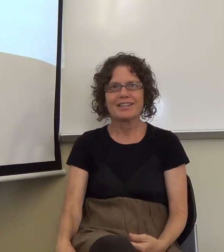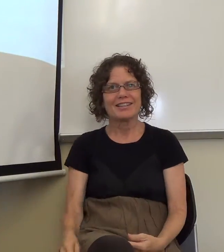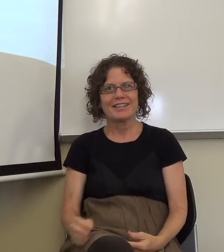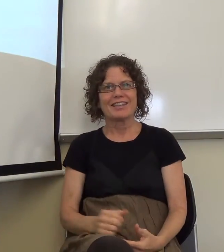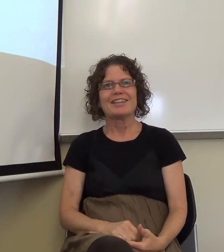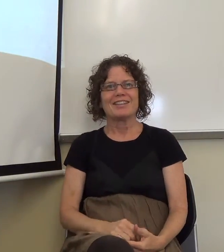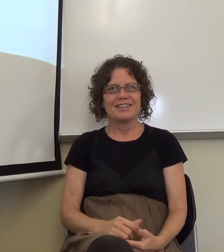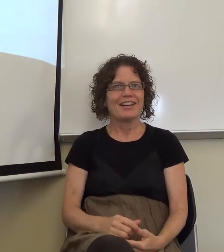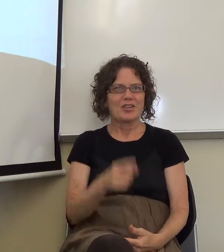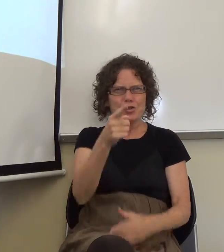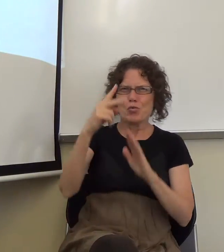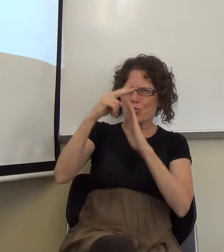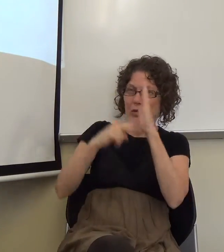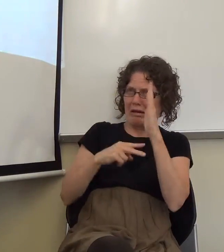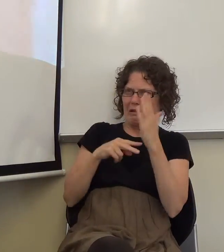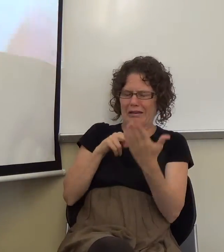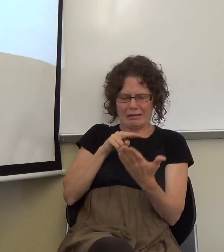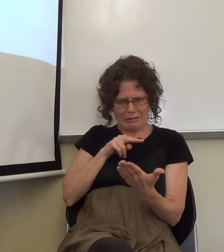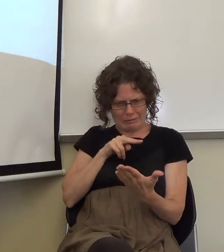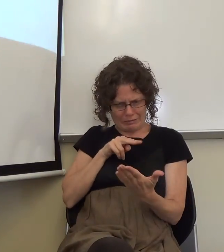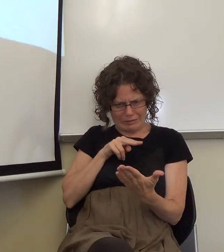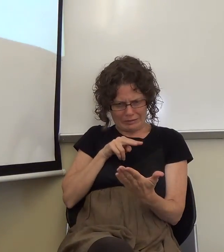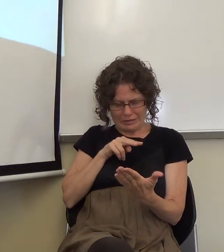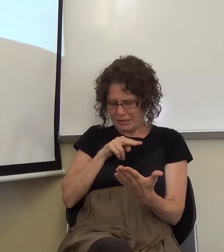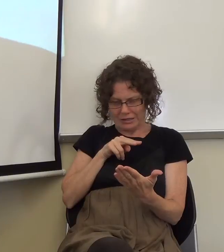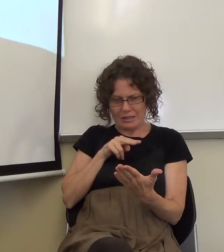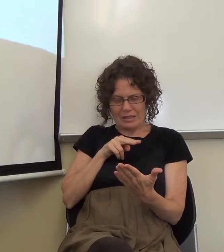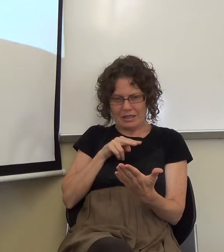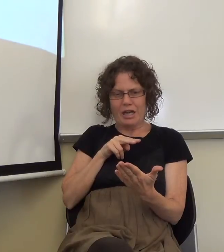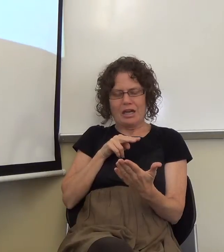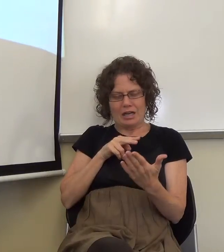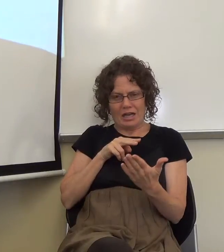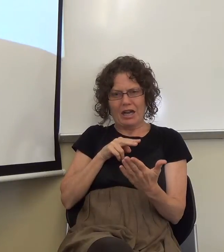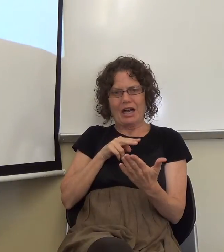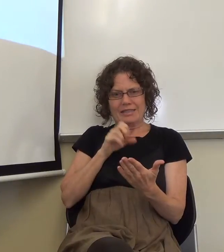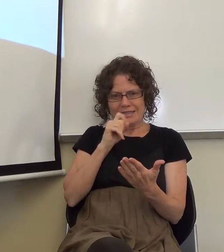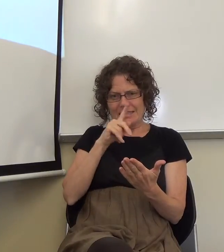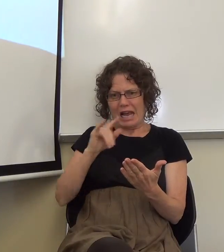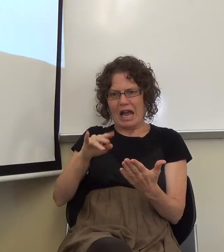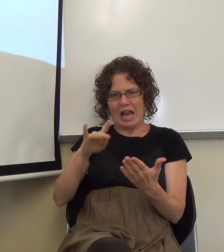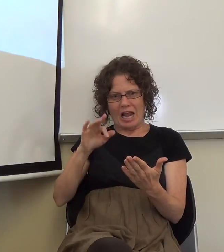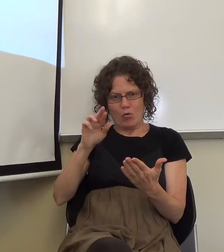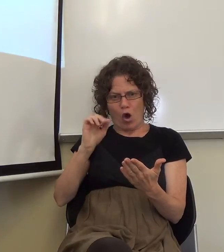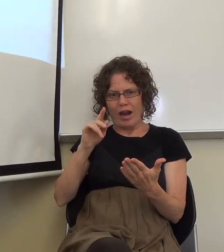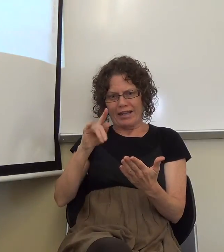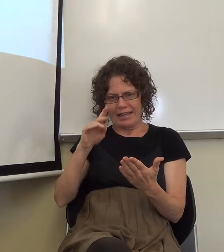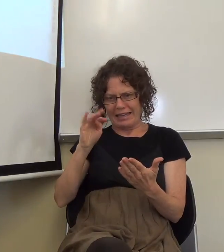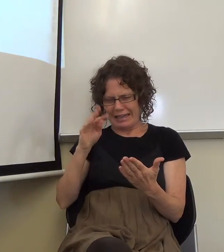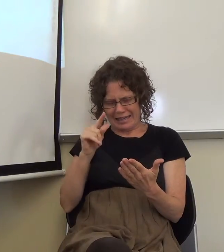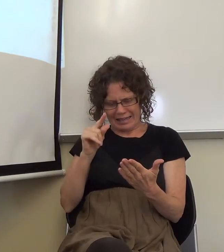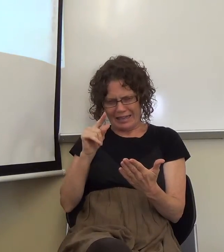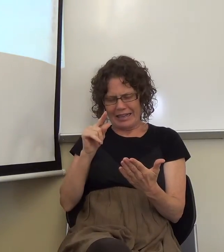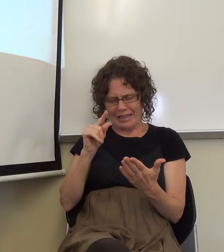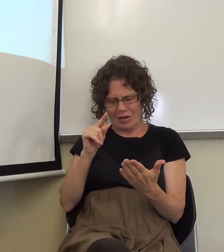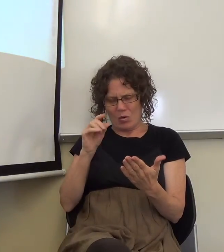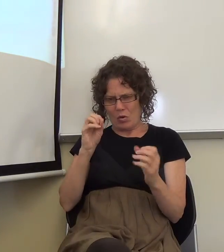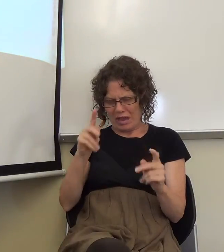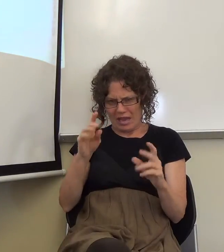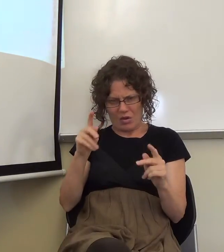like, okay, I can see that this means skywriting, but I have no idea what this says. Slow down, take an effort to try